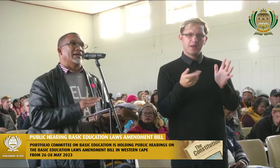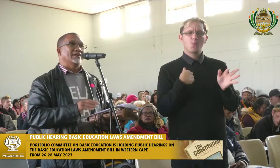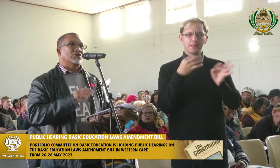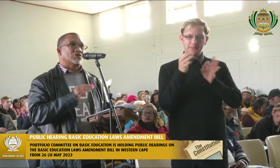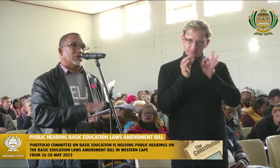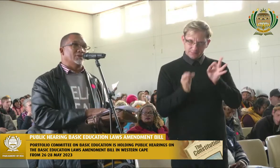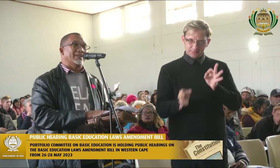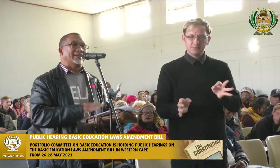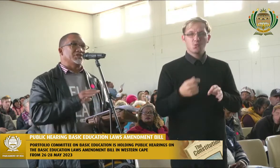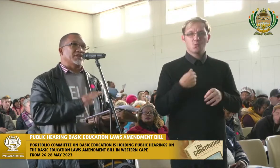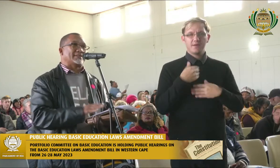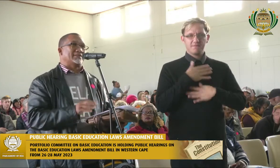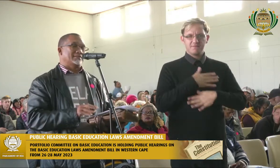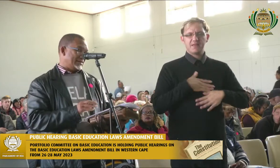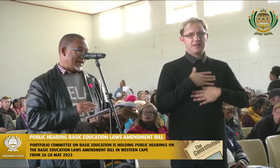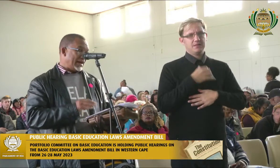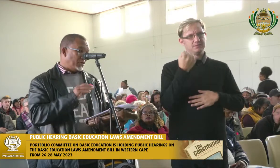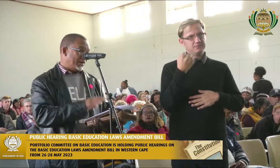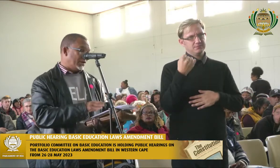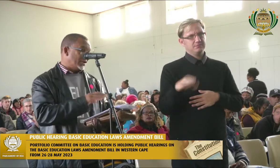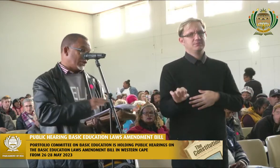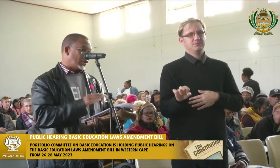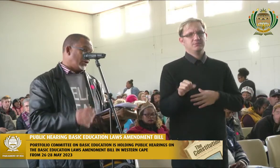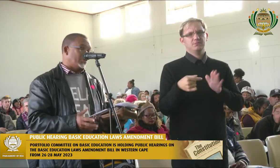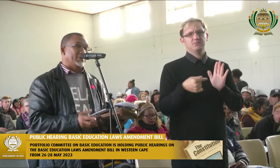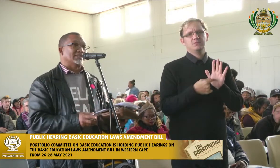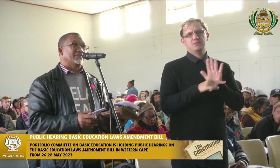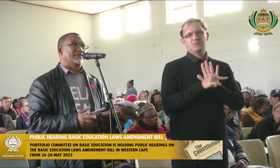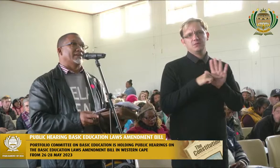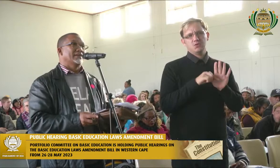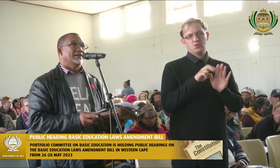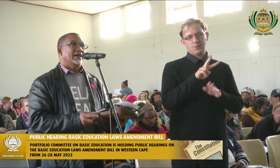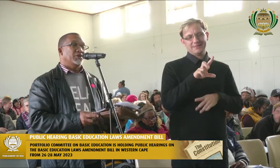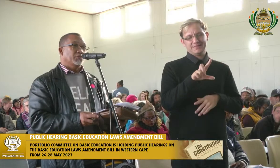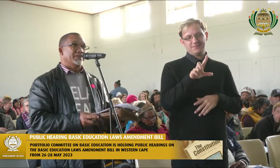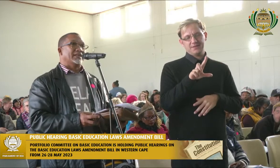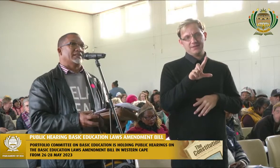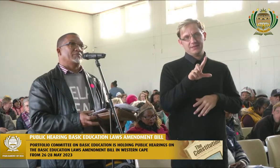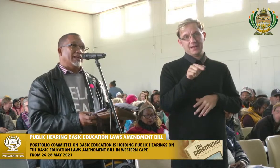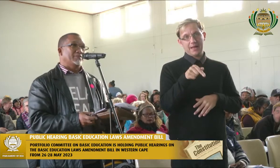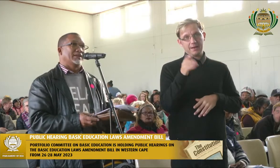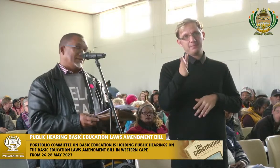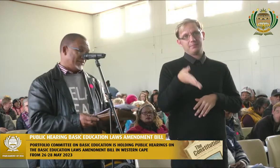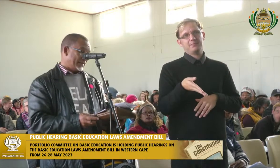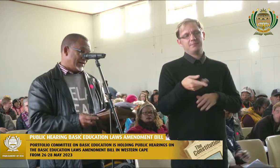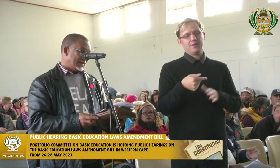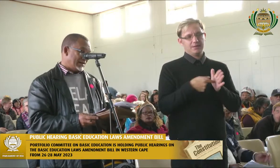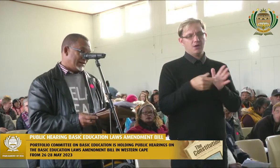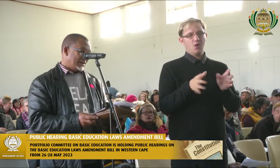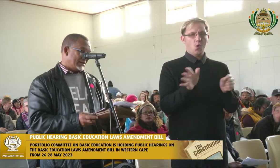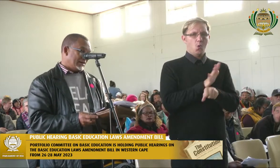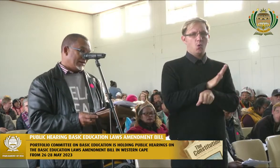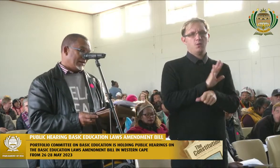why we strongly reject and oppose this Clause 27, and with that, Bella Bill.